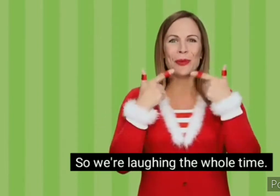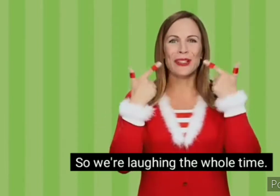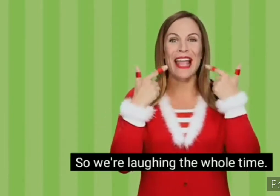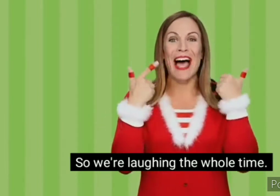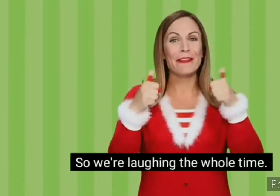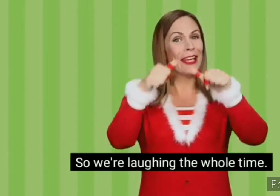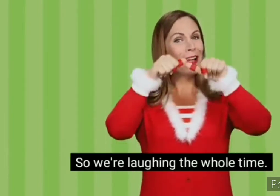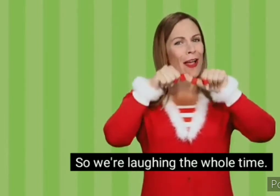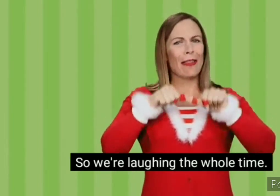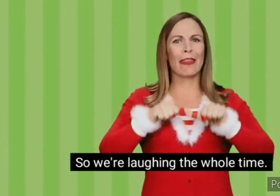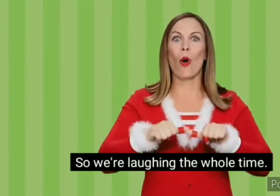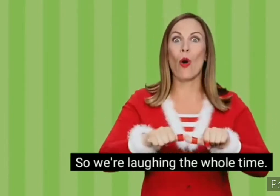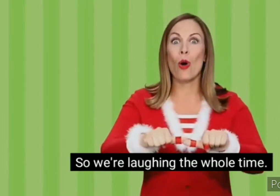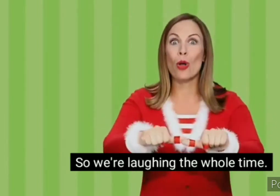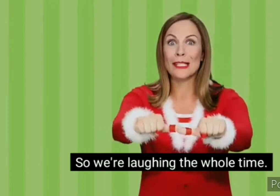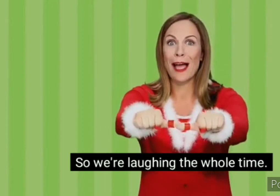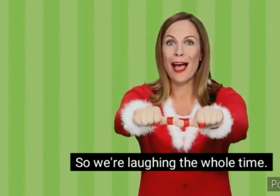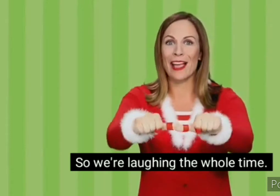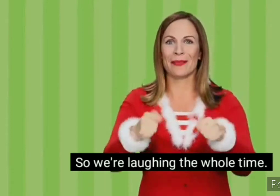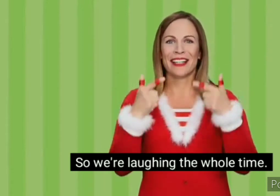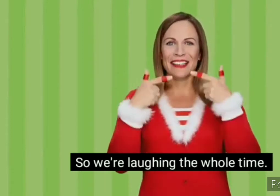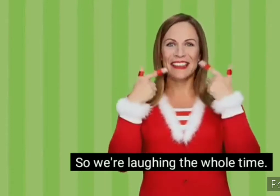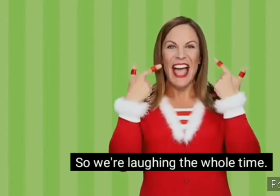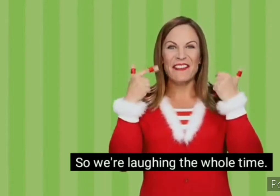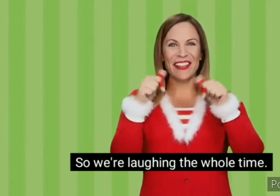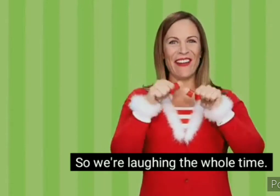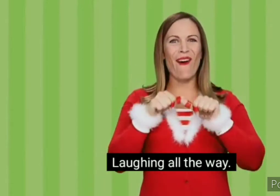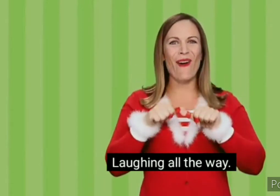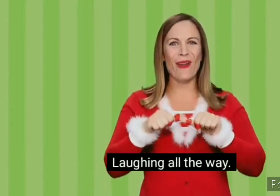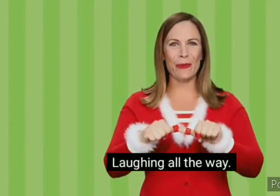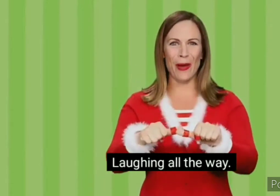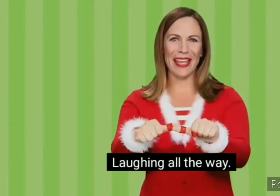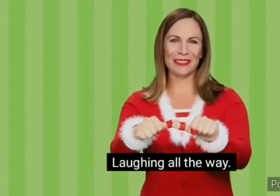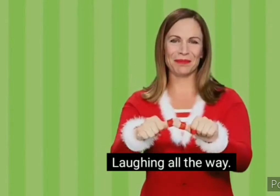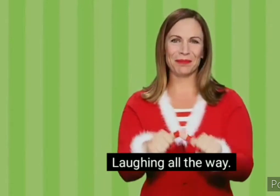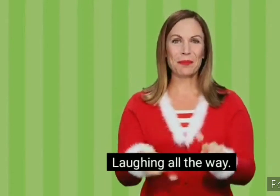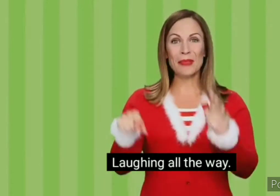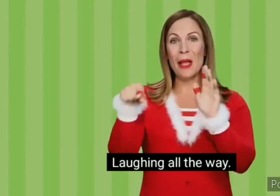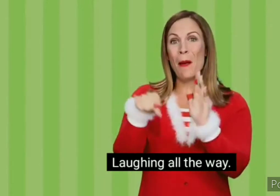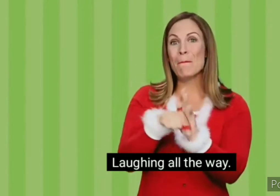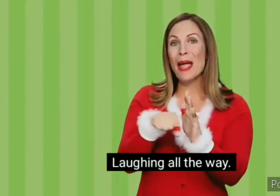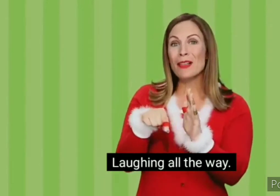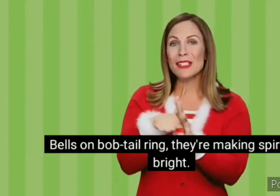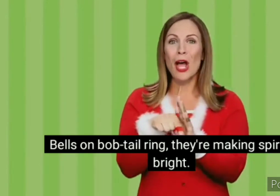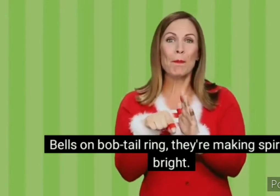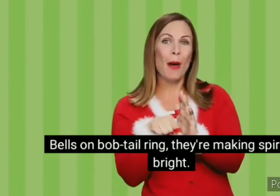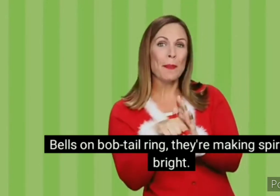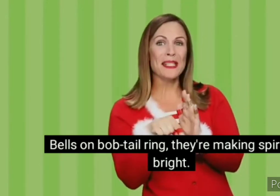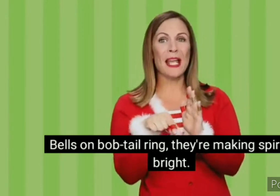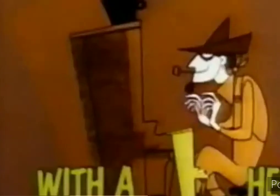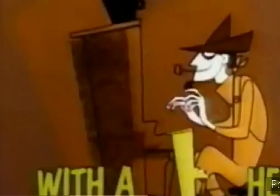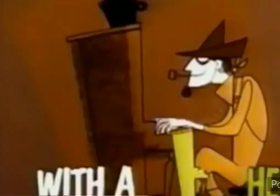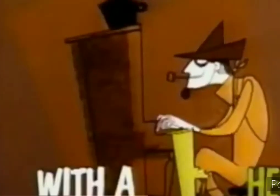day. Out in the sun, they slave away. While we devote it full time, you floating under the